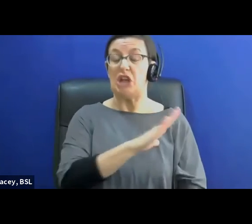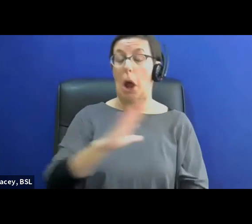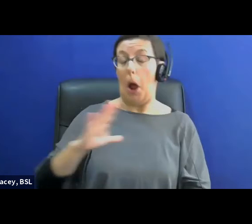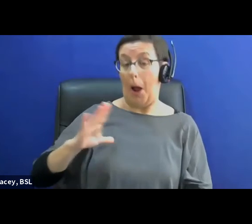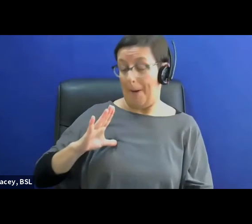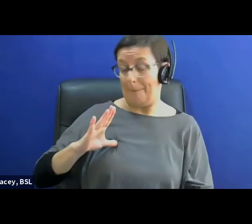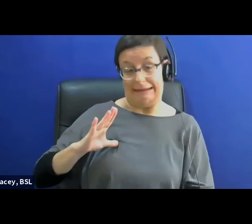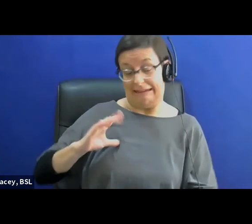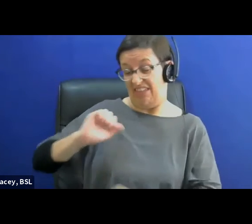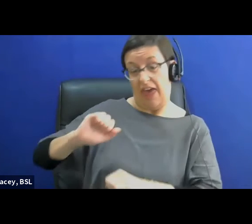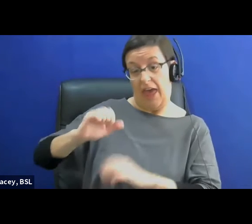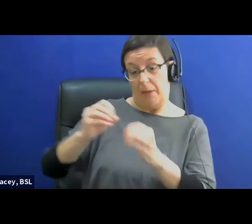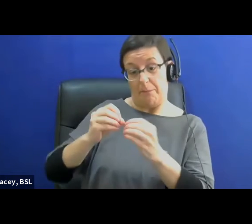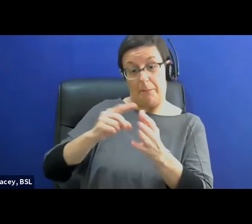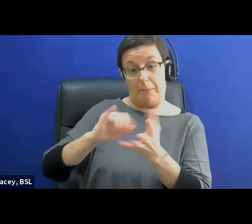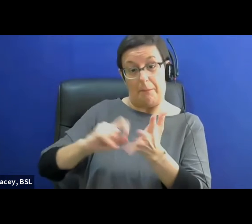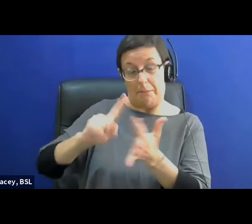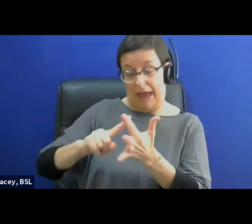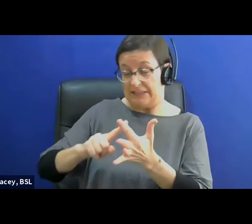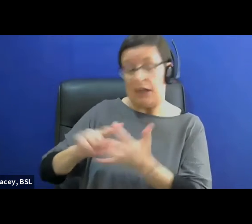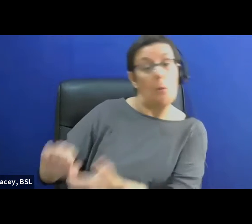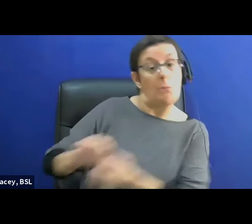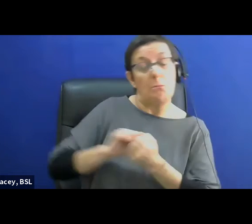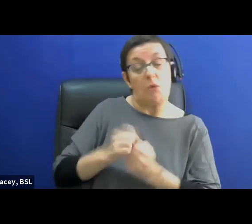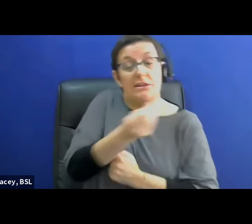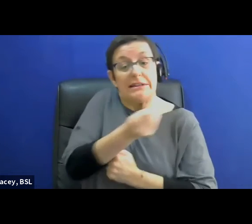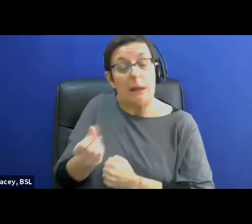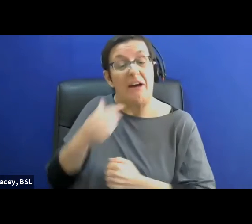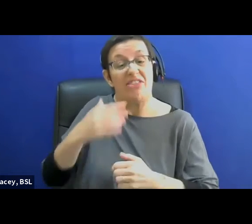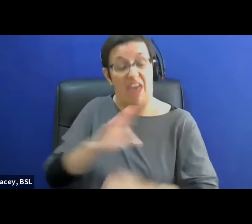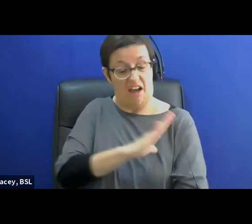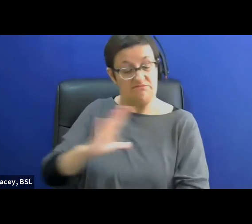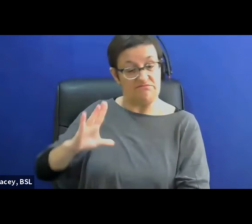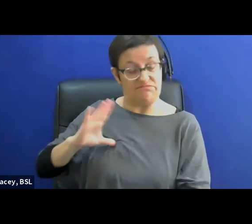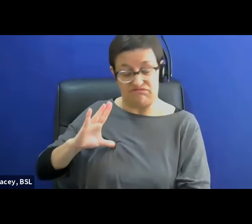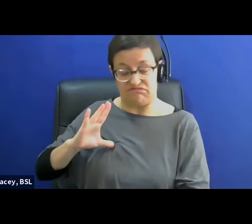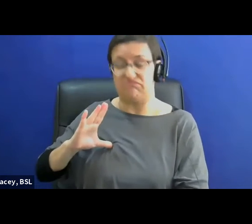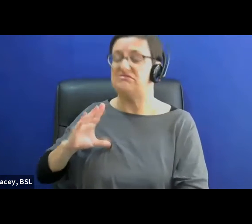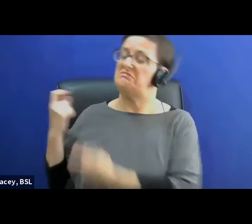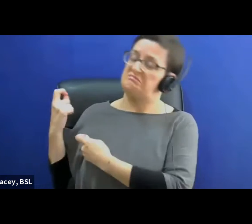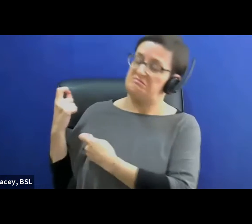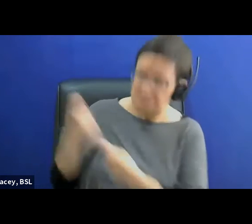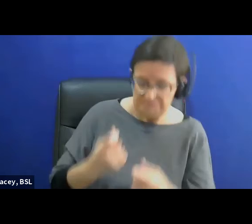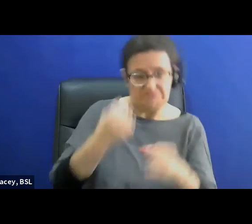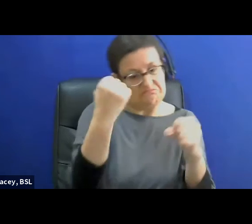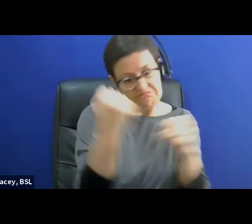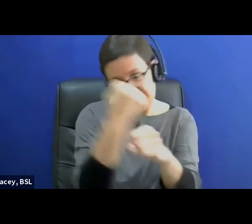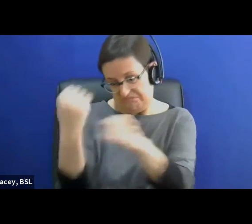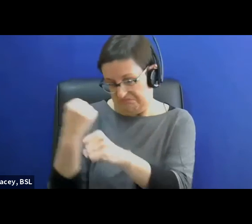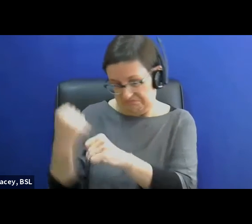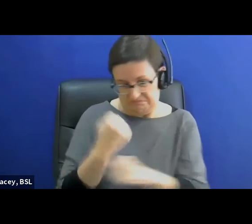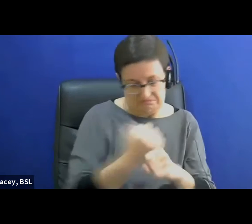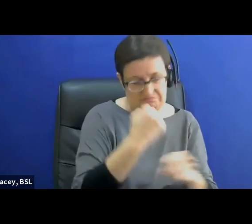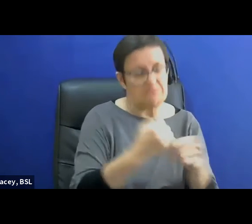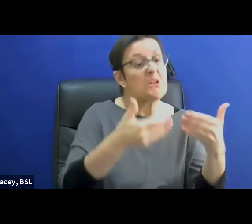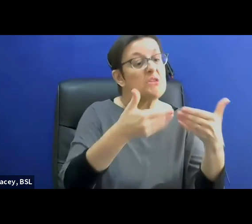the guys from there who came armed with woodworking equipment and basically made the door to the other classrooms that bit wider so his